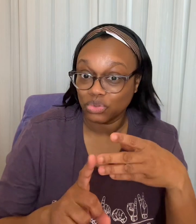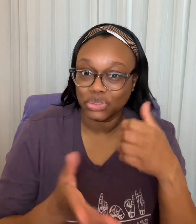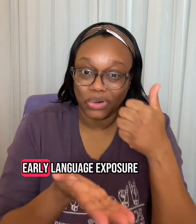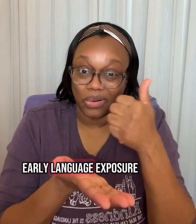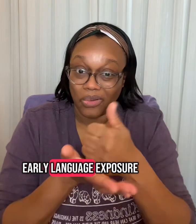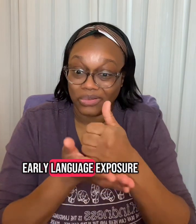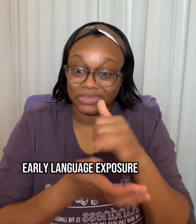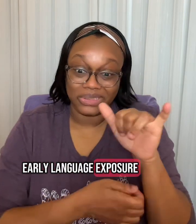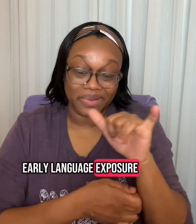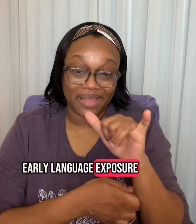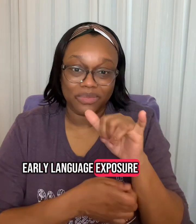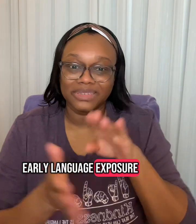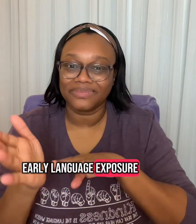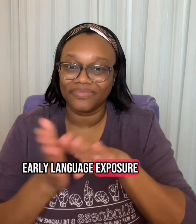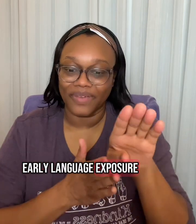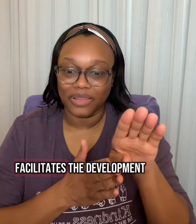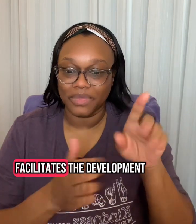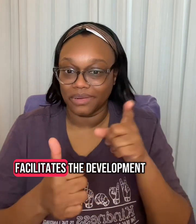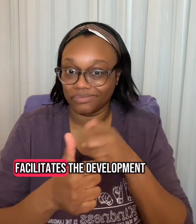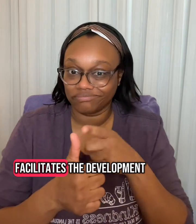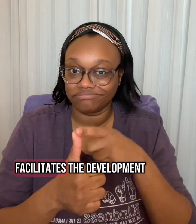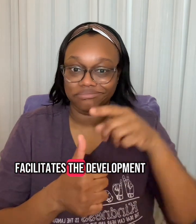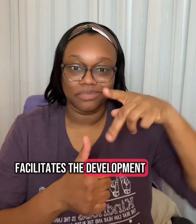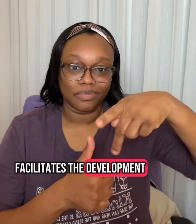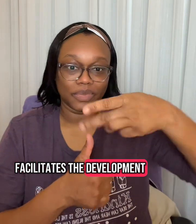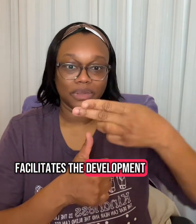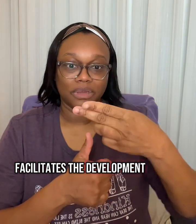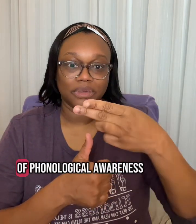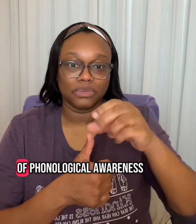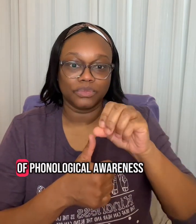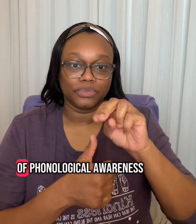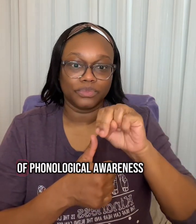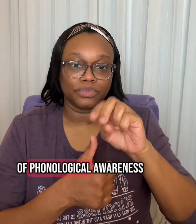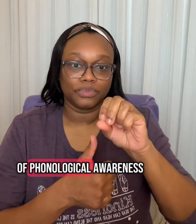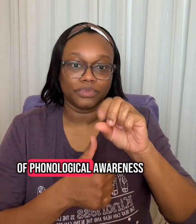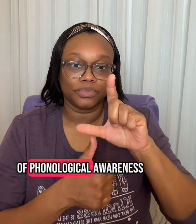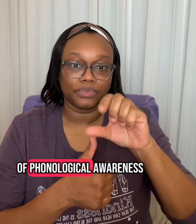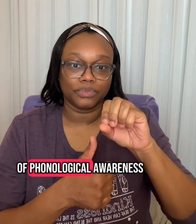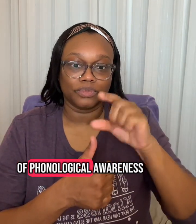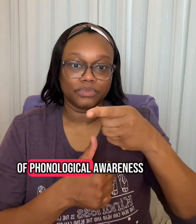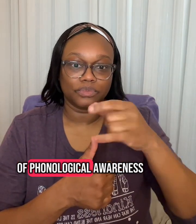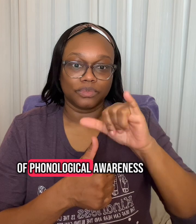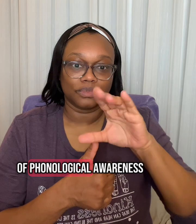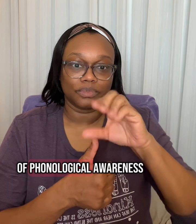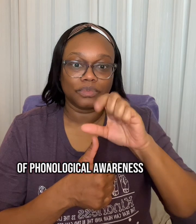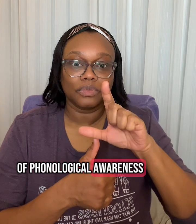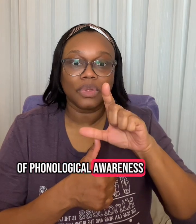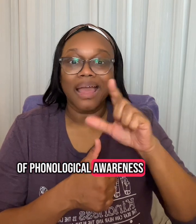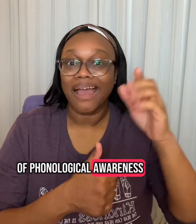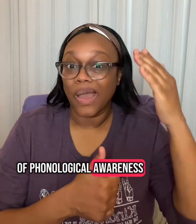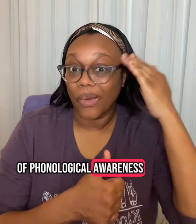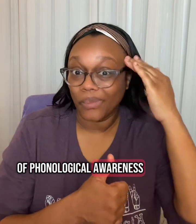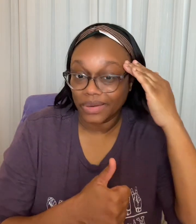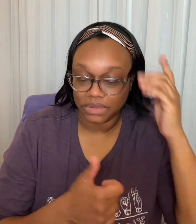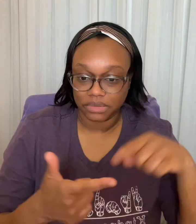Early language exposure facilitates the development of phonological awareness,